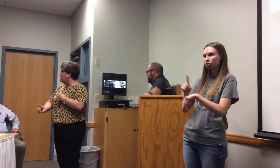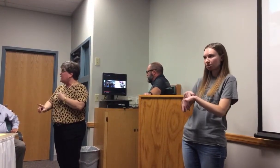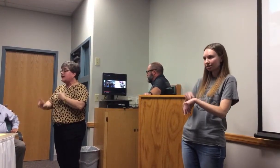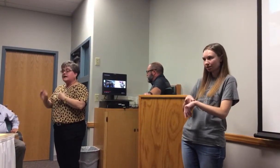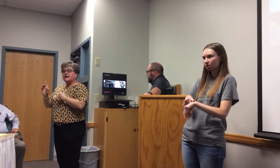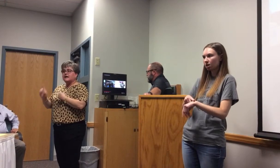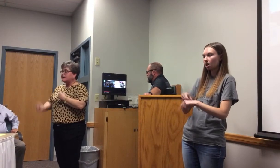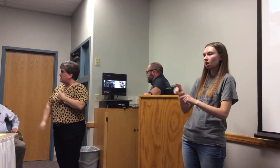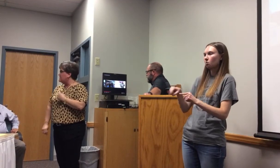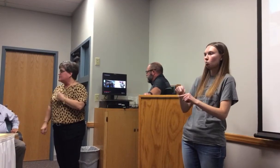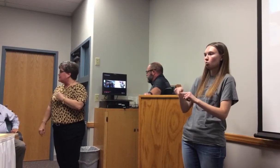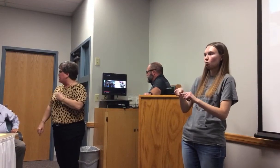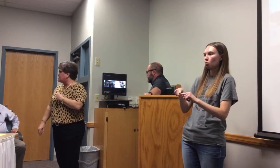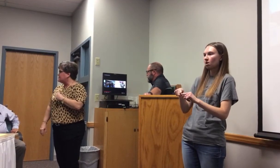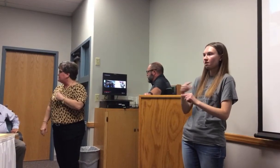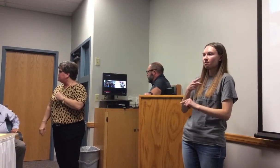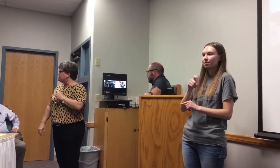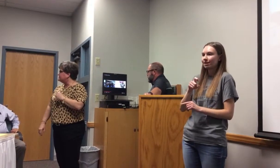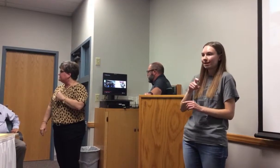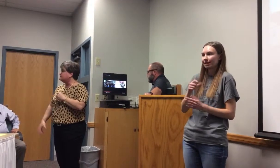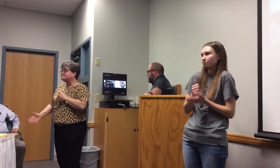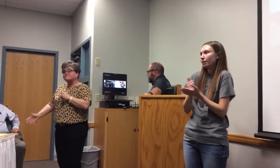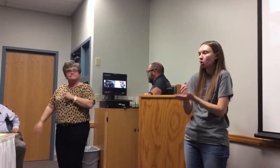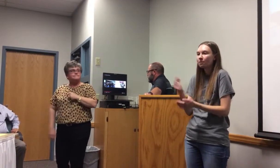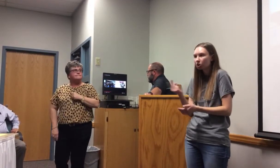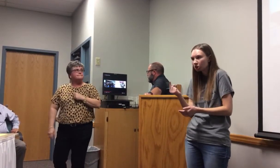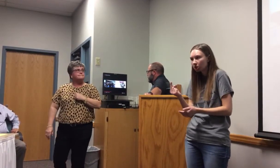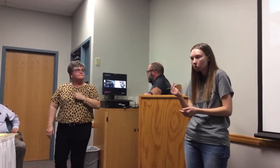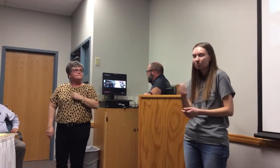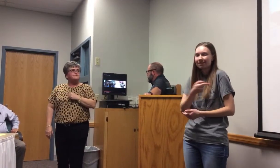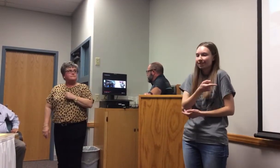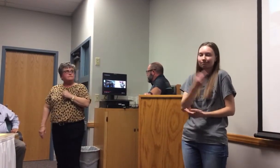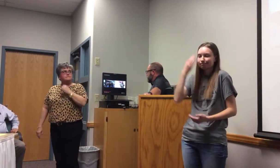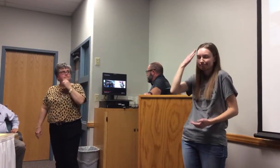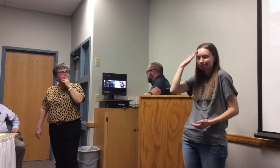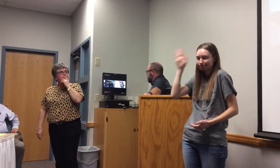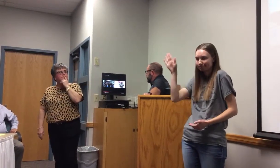help. And they never did grasp it.